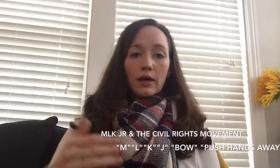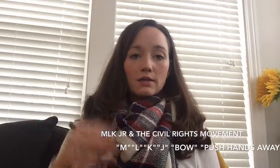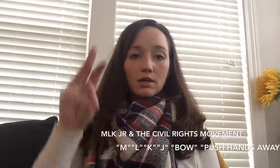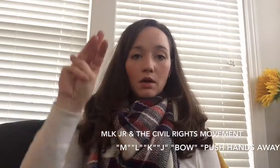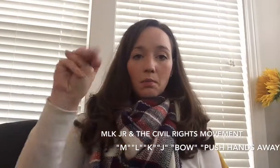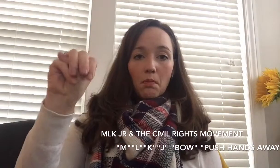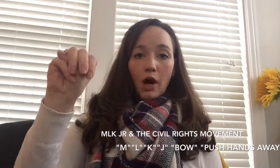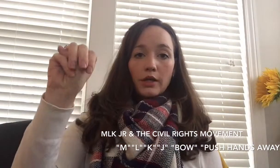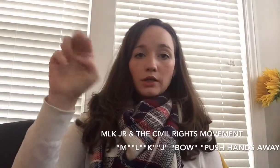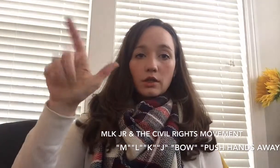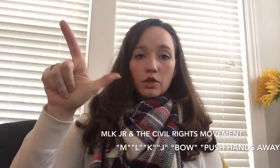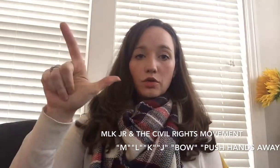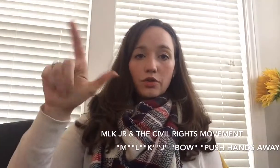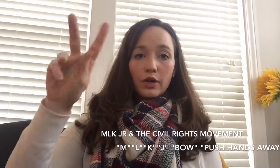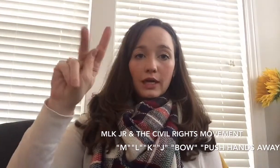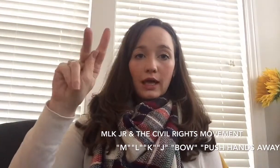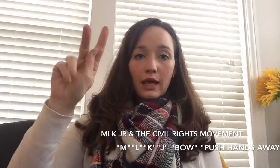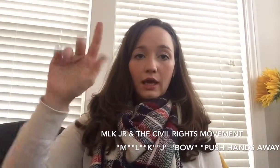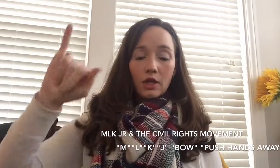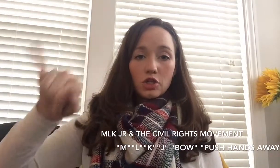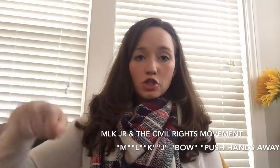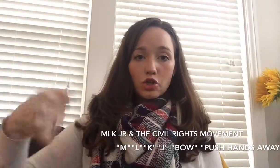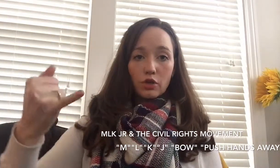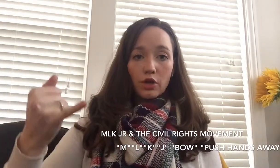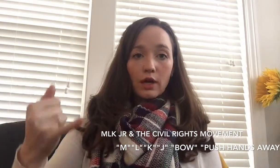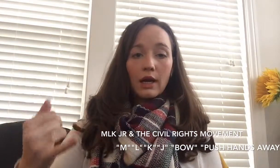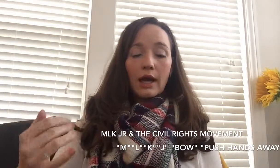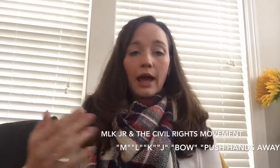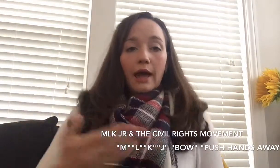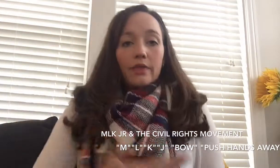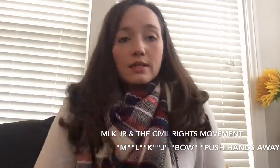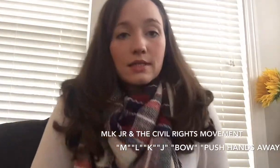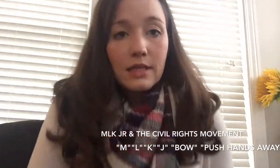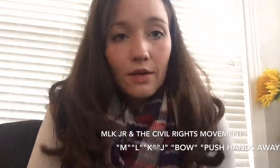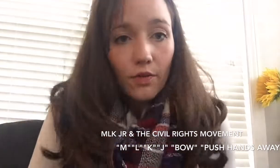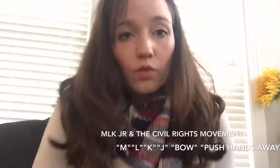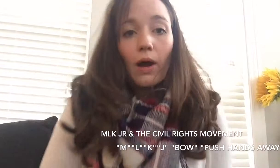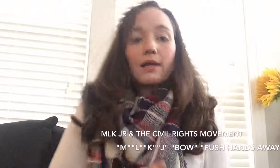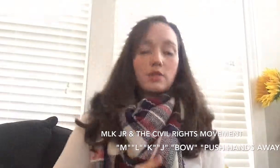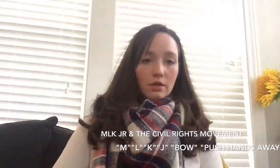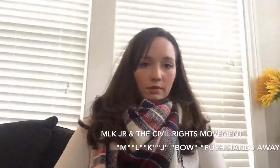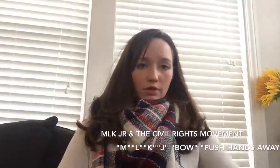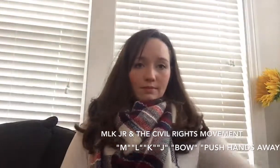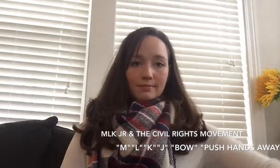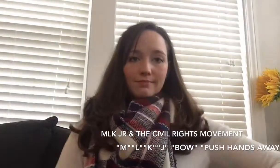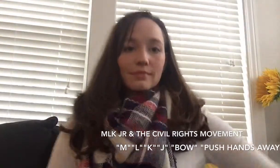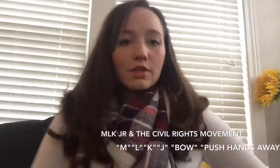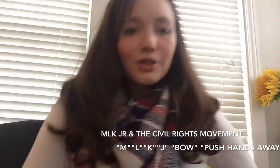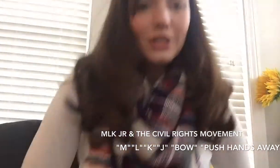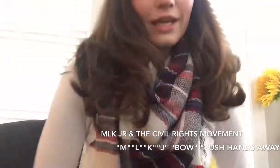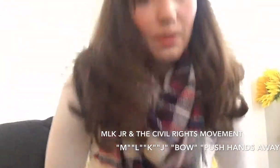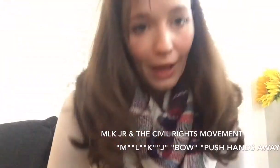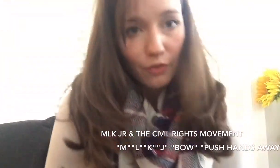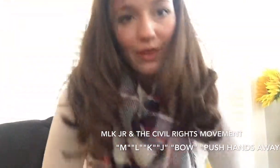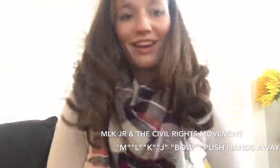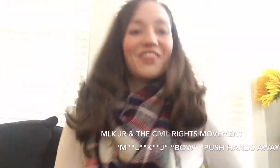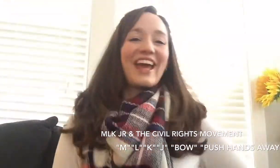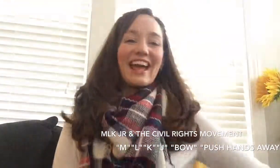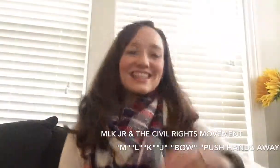it's Martin Luther King Jr. and the Civil Rights. You're taking a bow for that if you can't